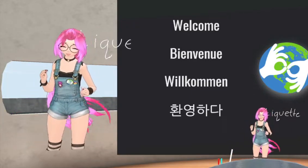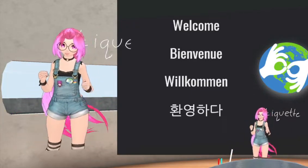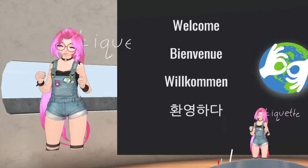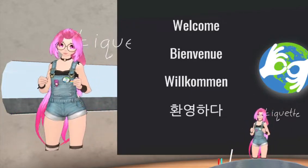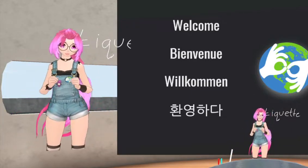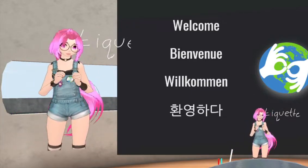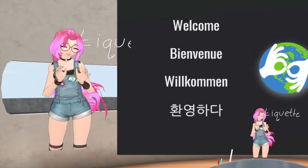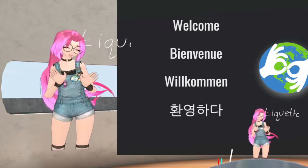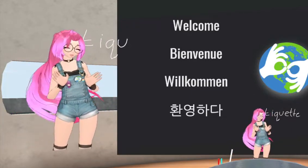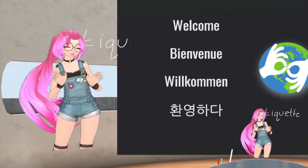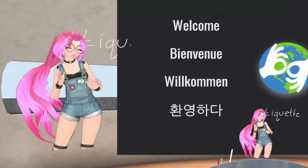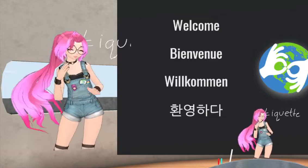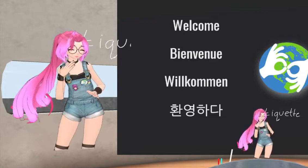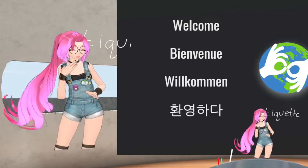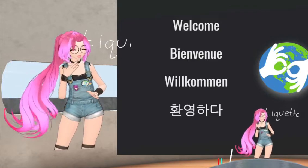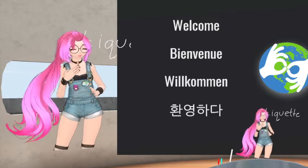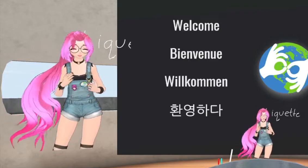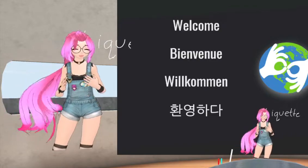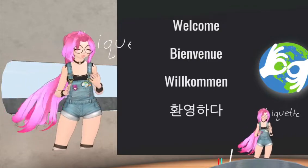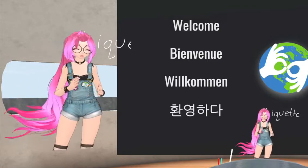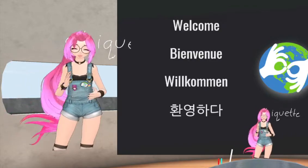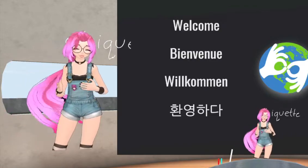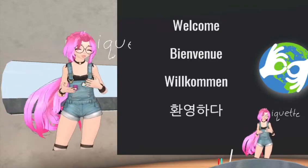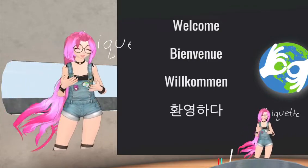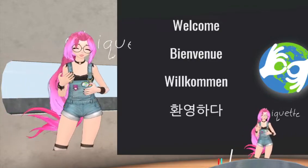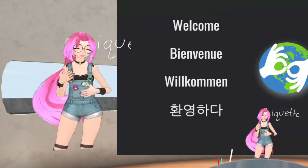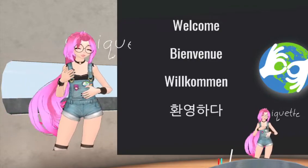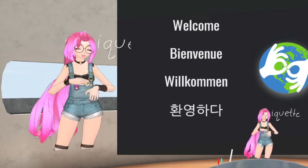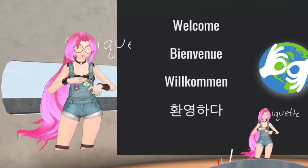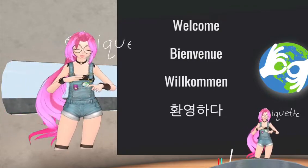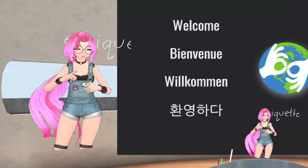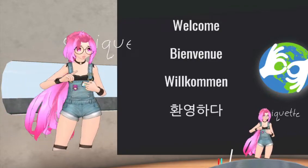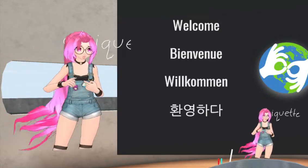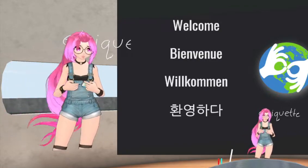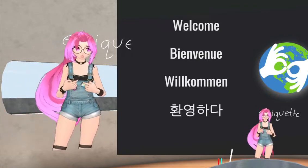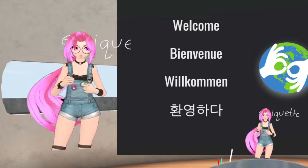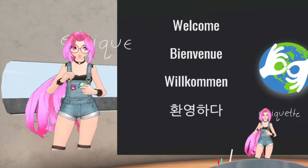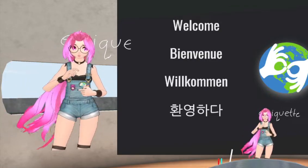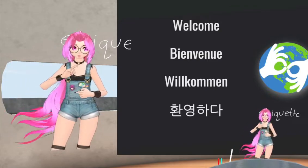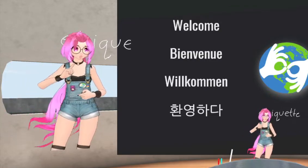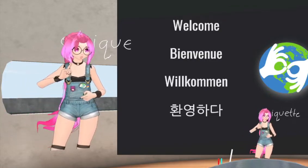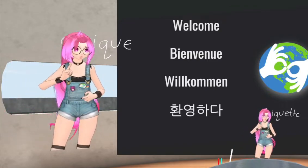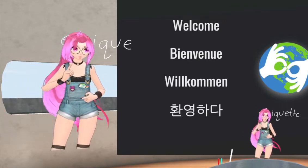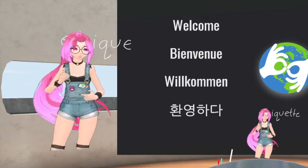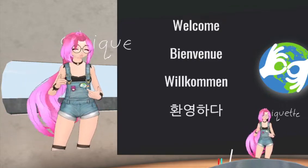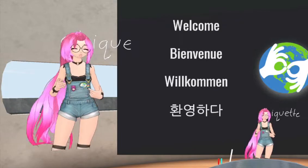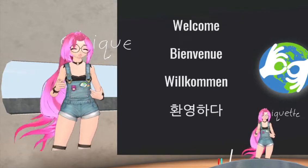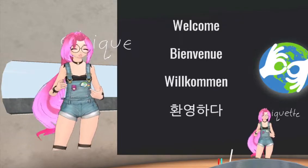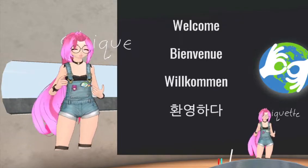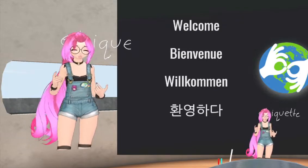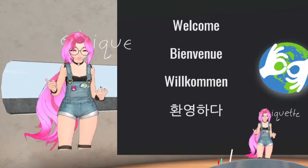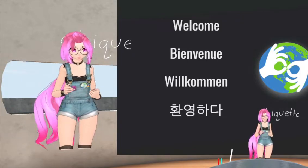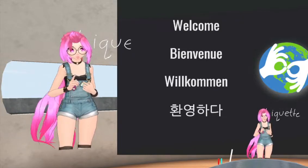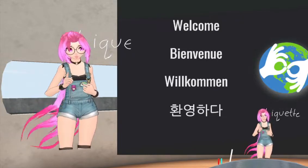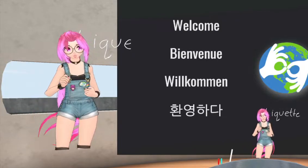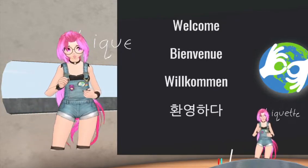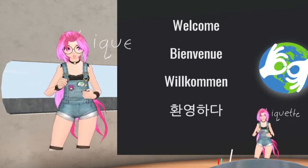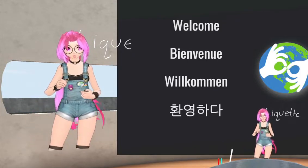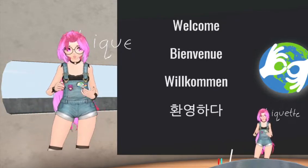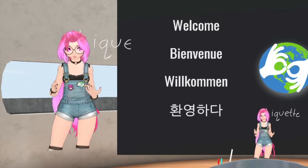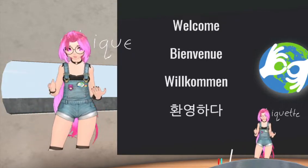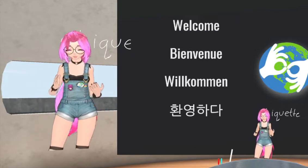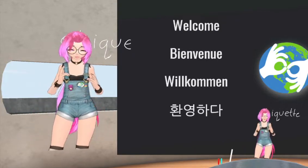to pity somebody because of their condition. And honestly, that's with anything in life. I think most cases, you shouldn't tell somebody that you're sorry for the way